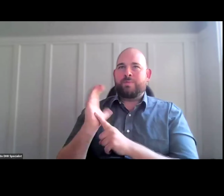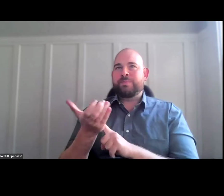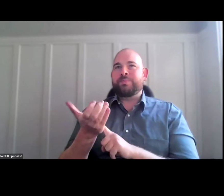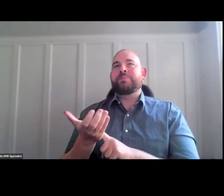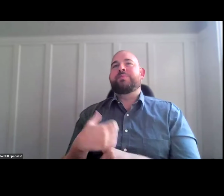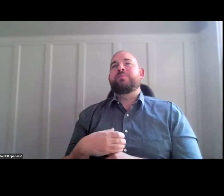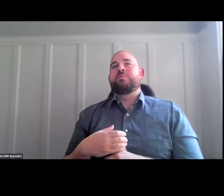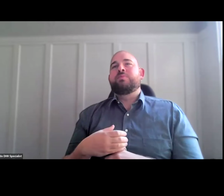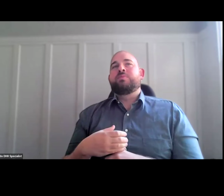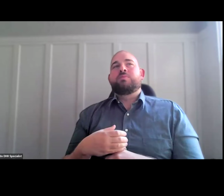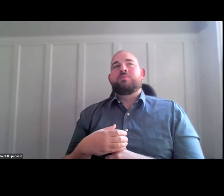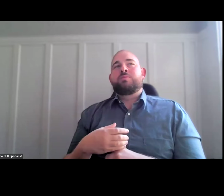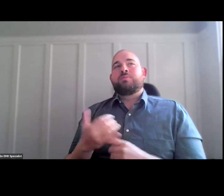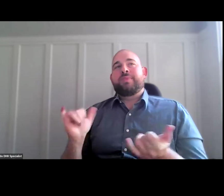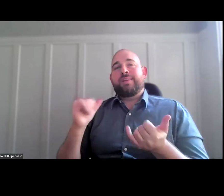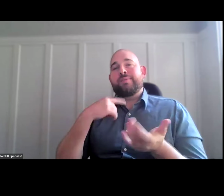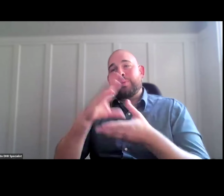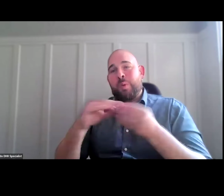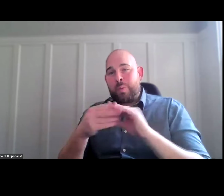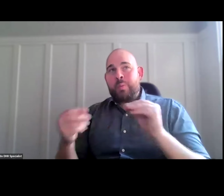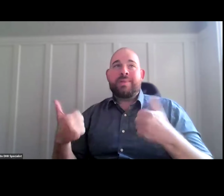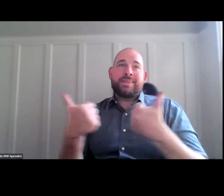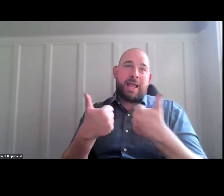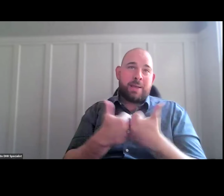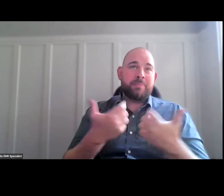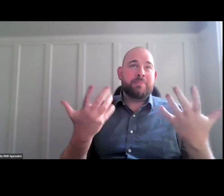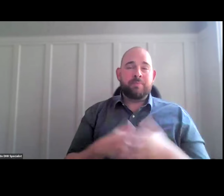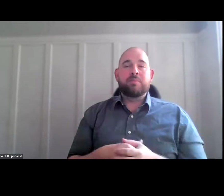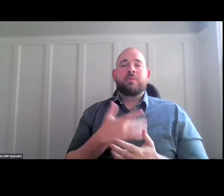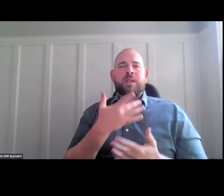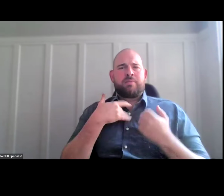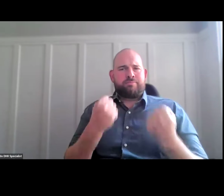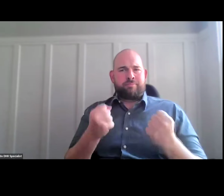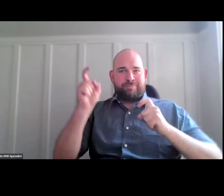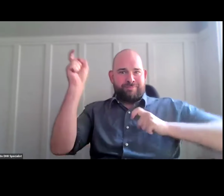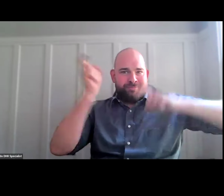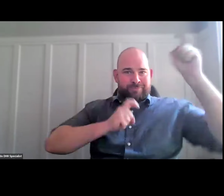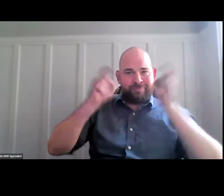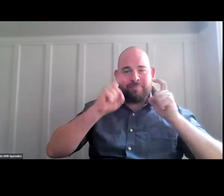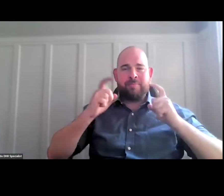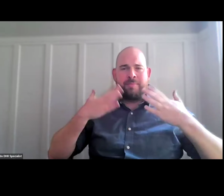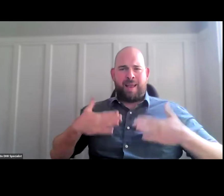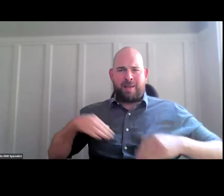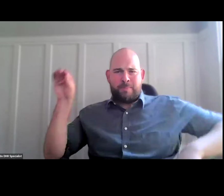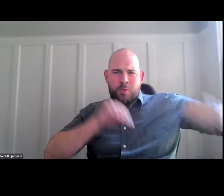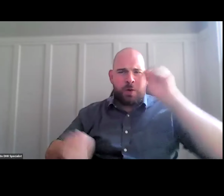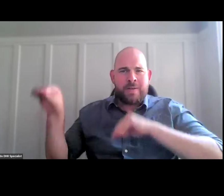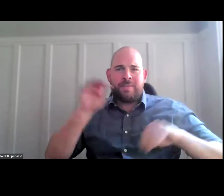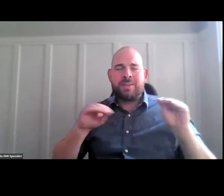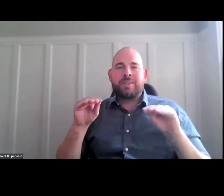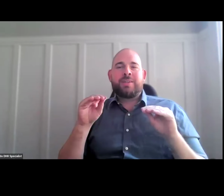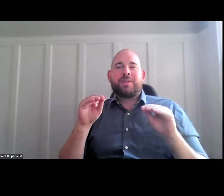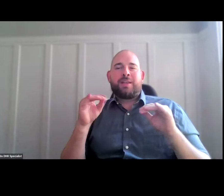colorful events and are always interested in sharing their history and culture with one another. So, storytelling, games,